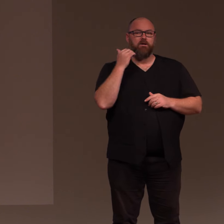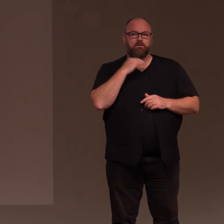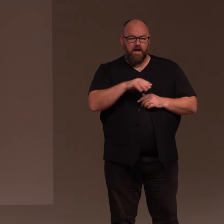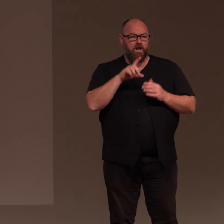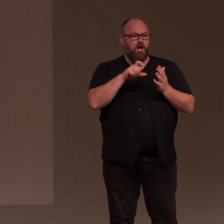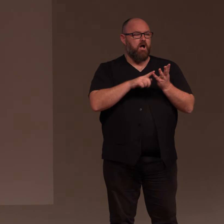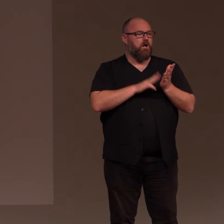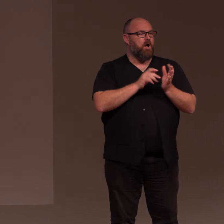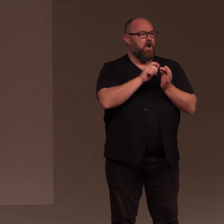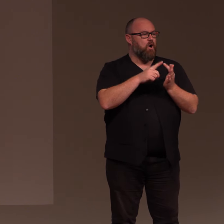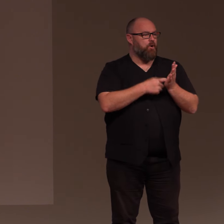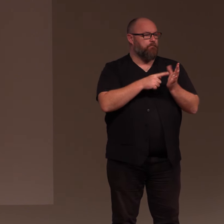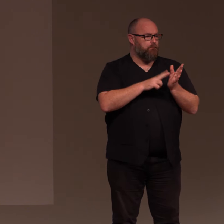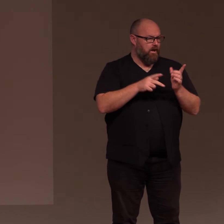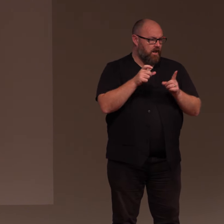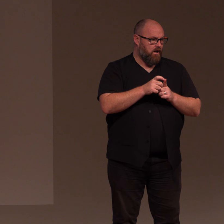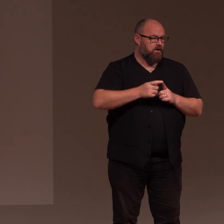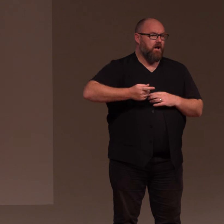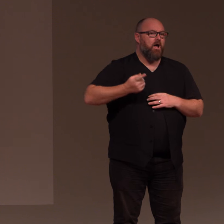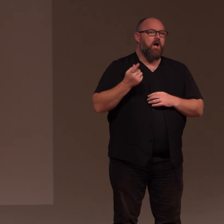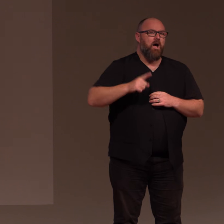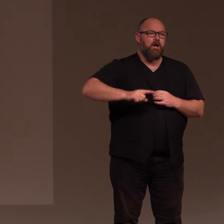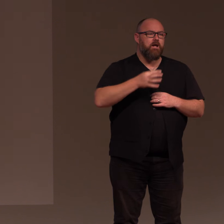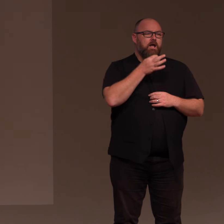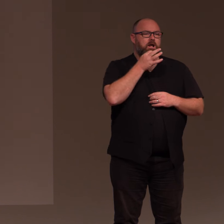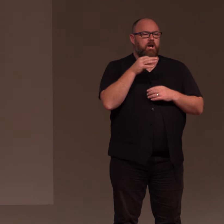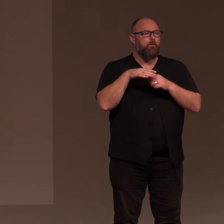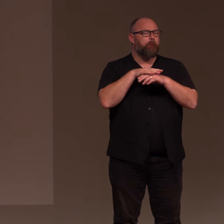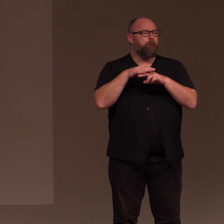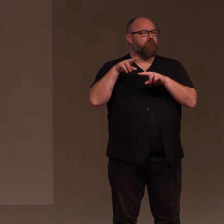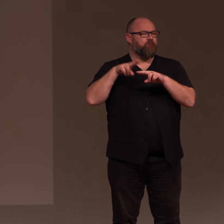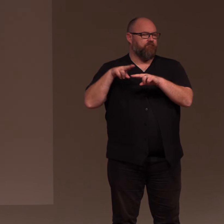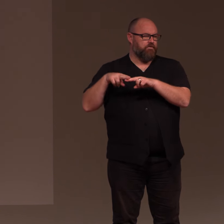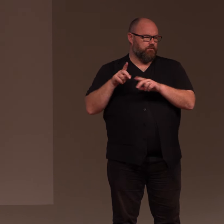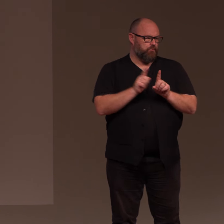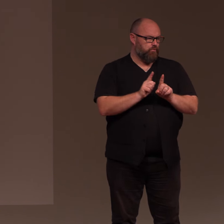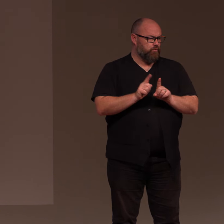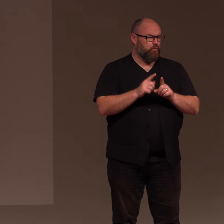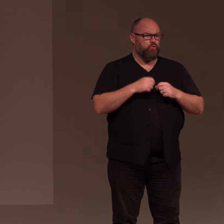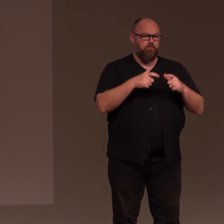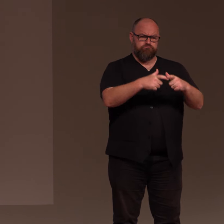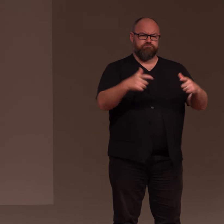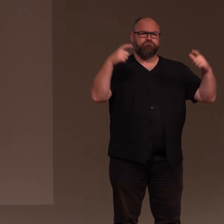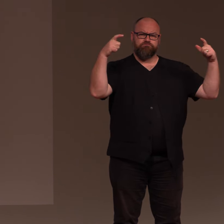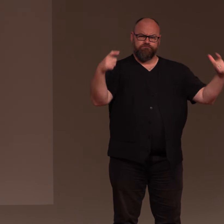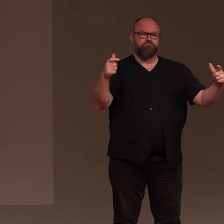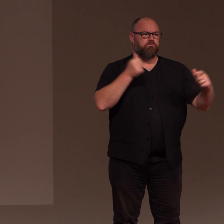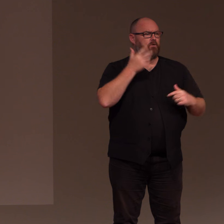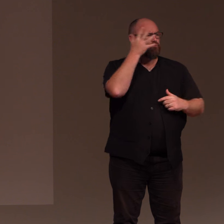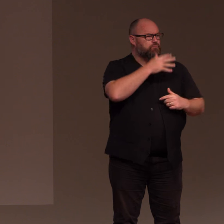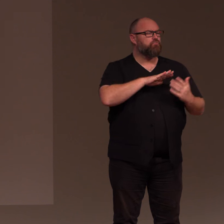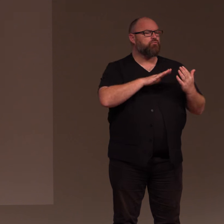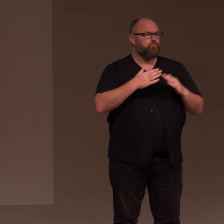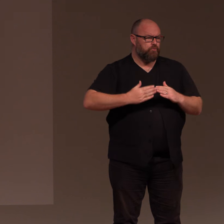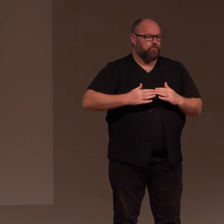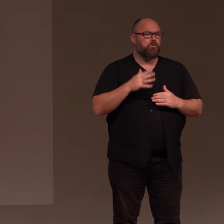Council area, and also a little tiny bit of Fairfield also. But it's quite a significant Aboriginal community of close